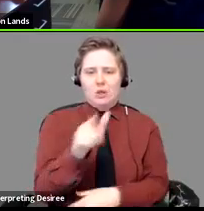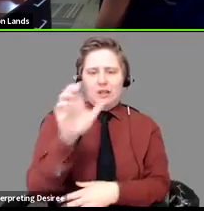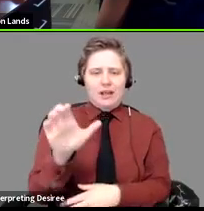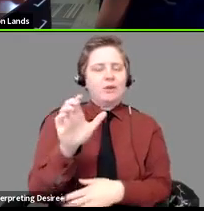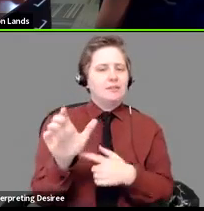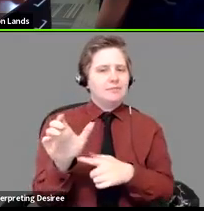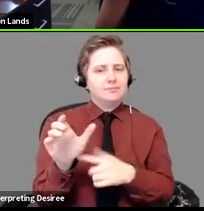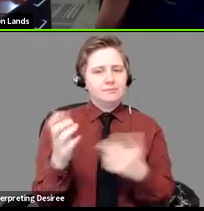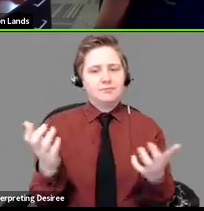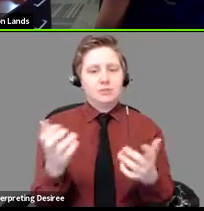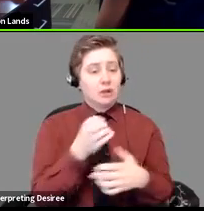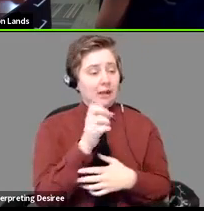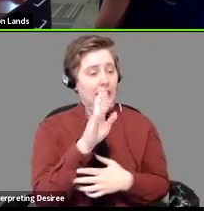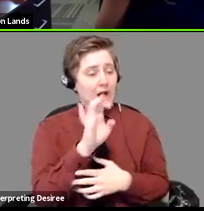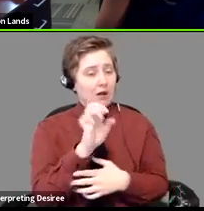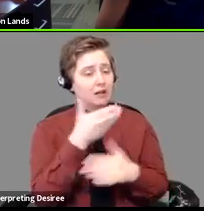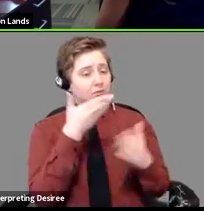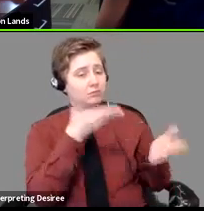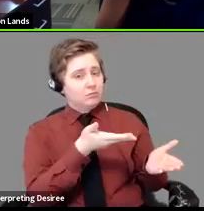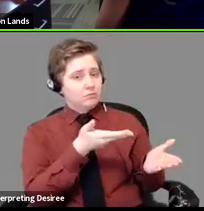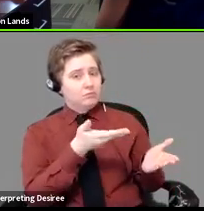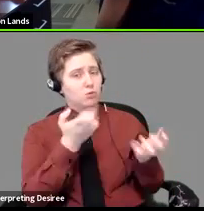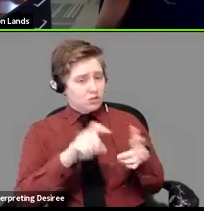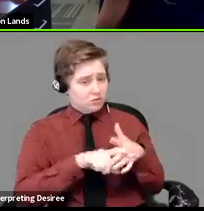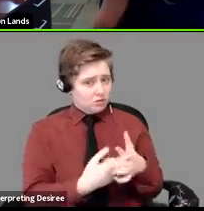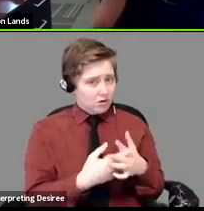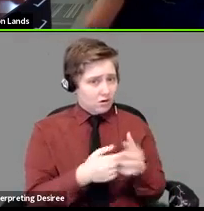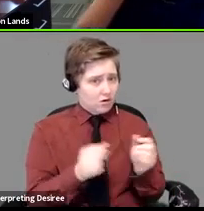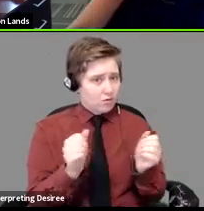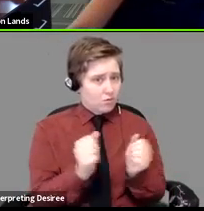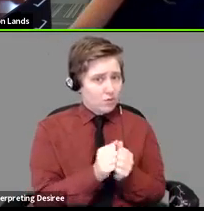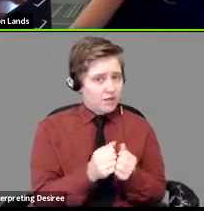So Eric, would you like to start us out with